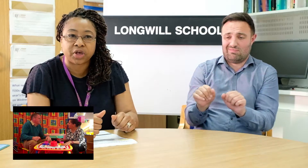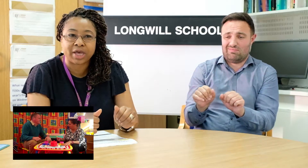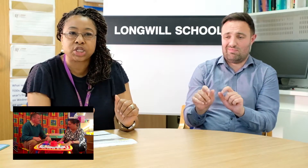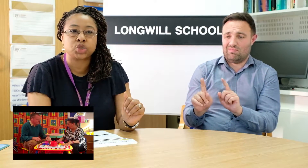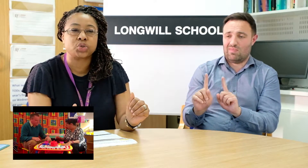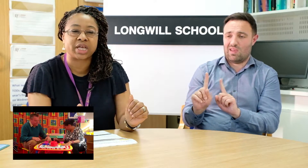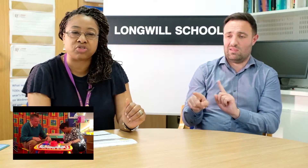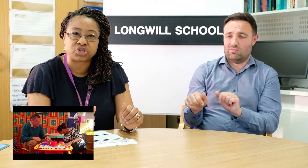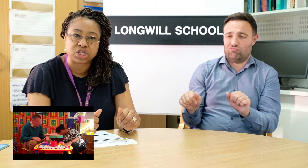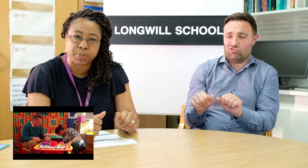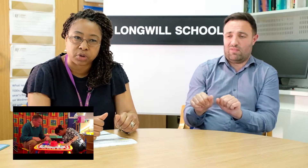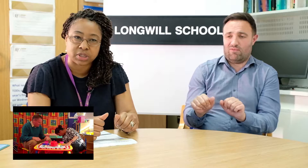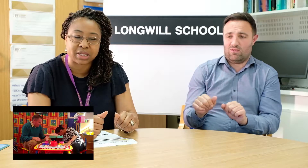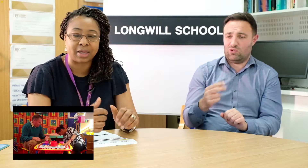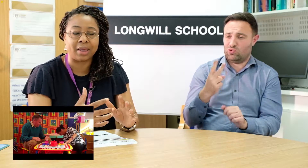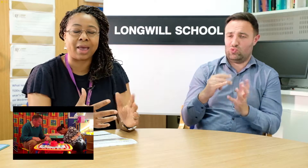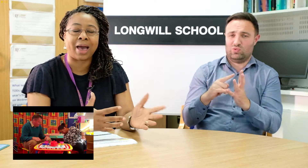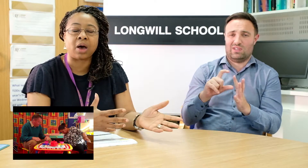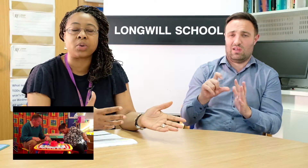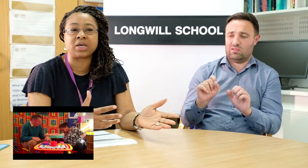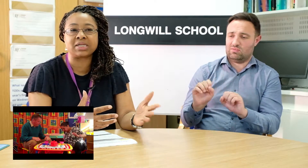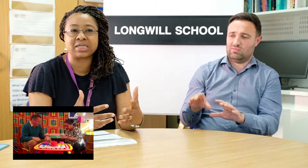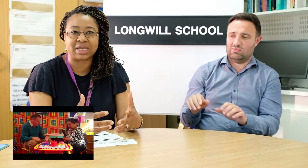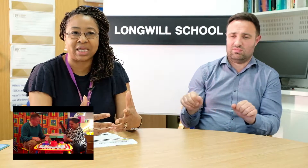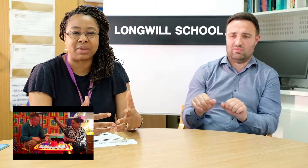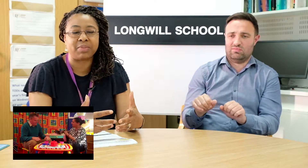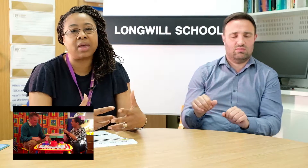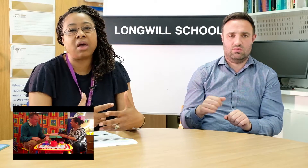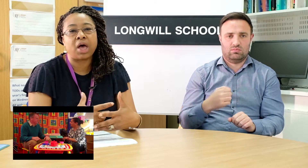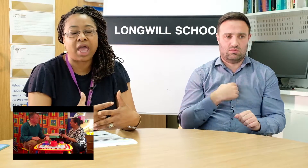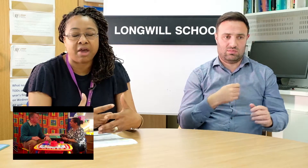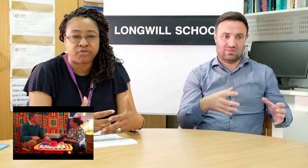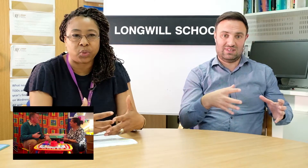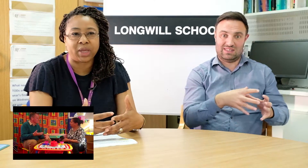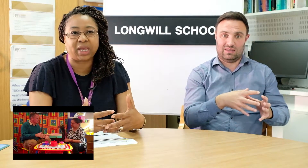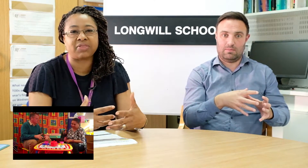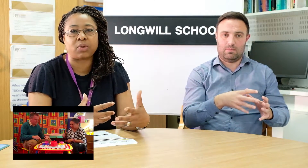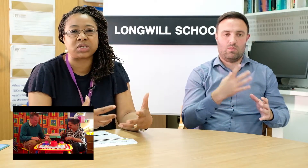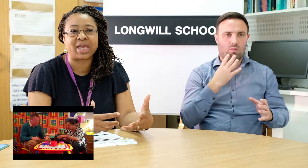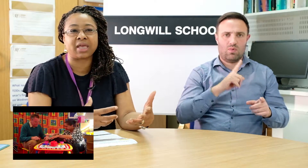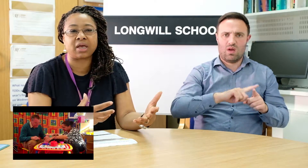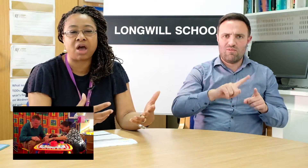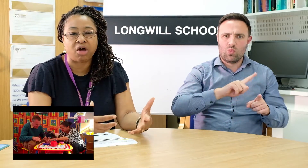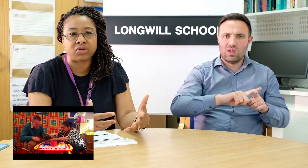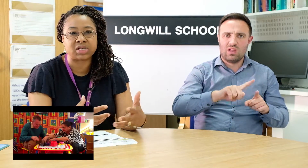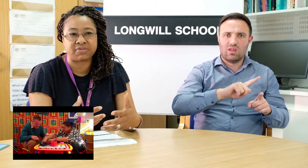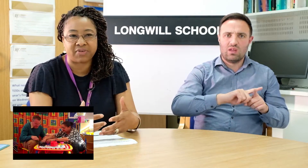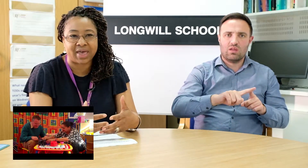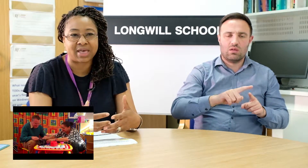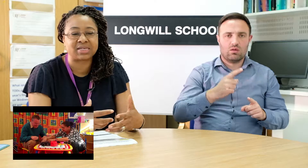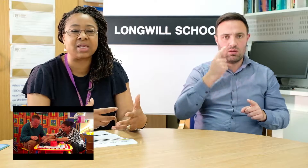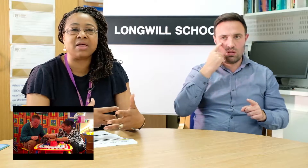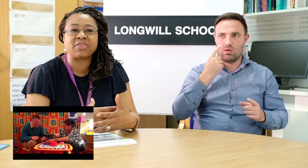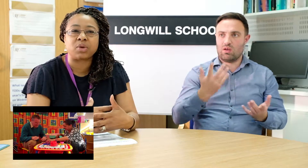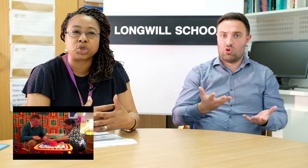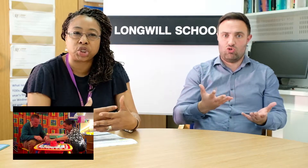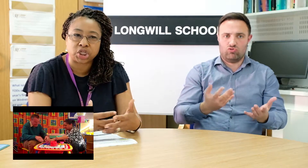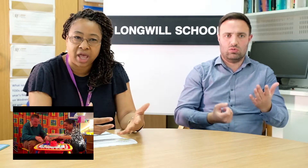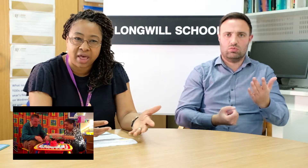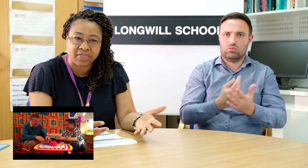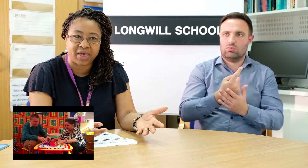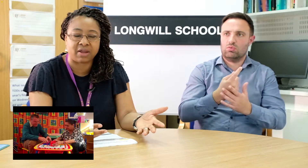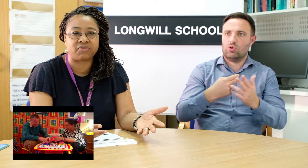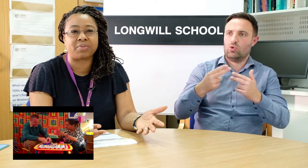2-second answer, a 2-second response. Our team, every week, they will take current affairs, they